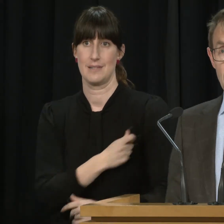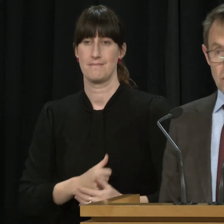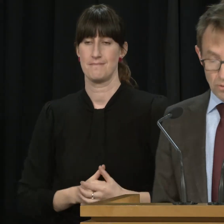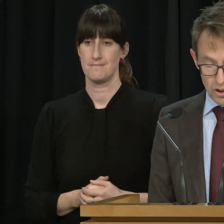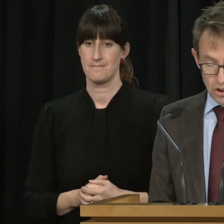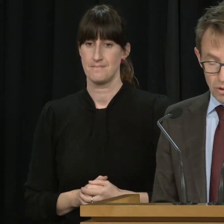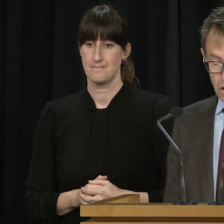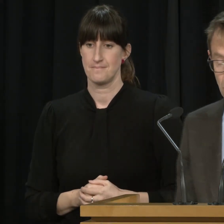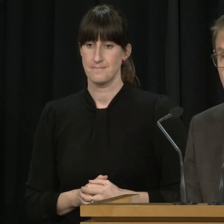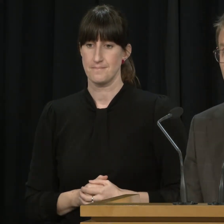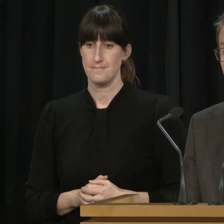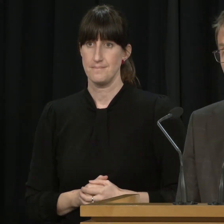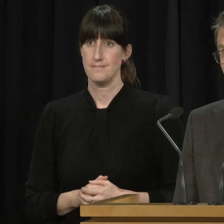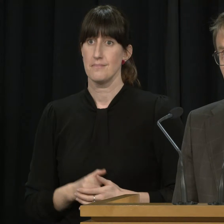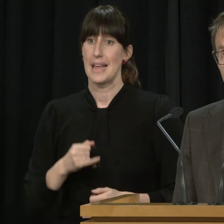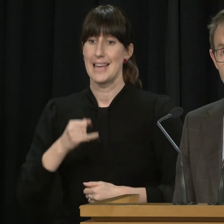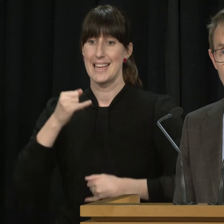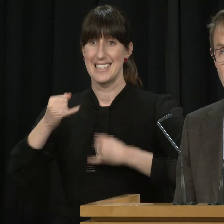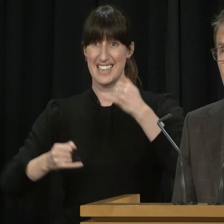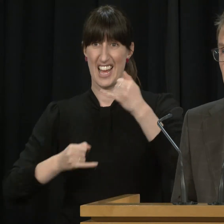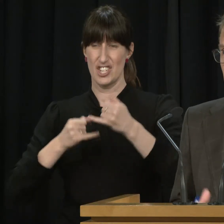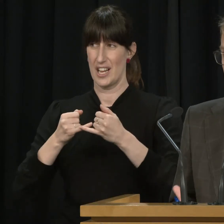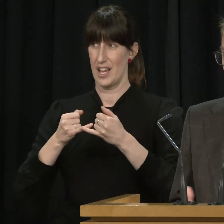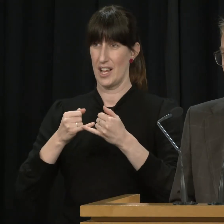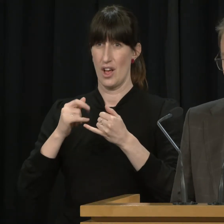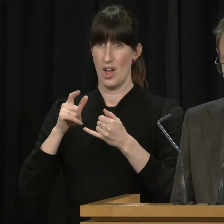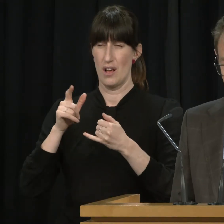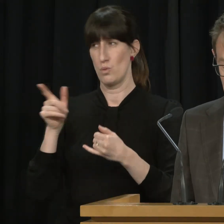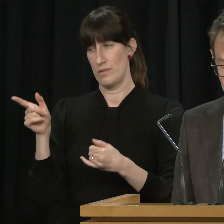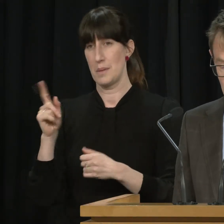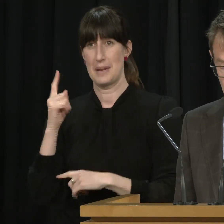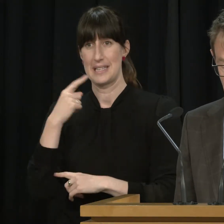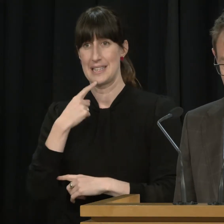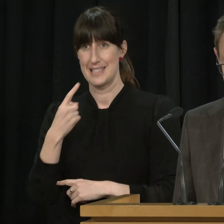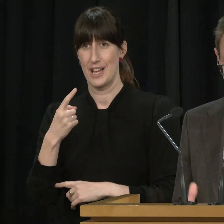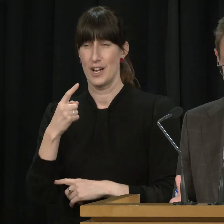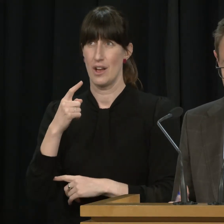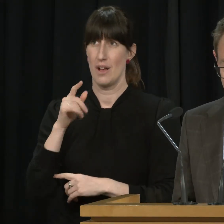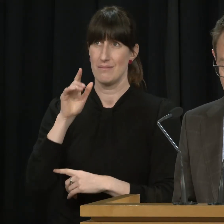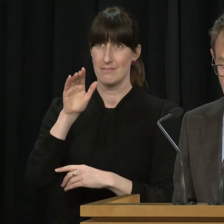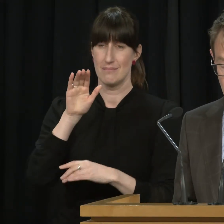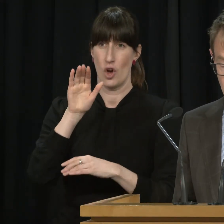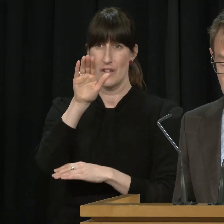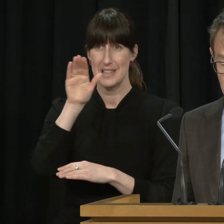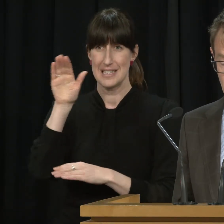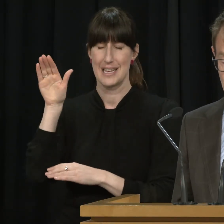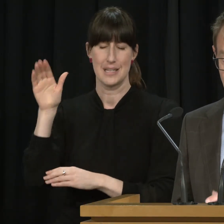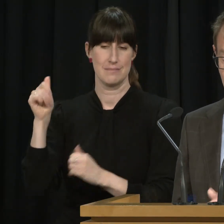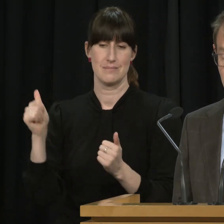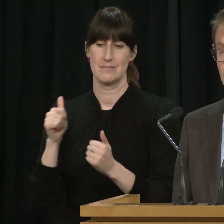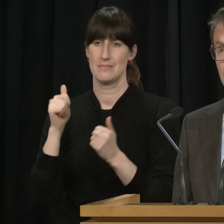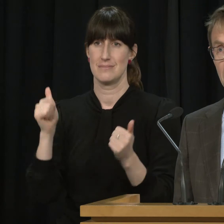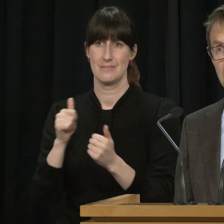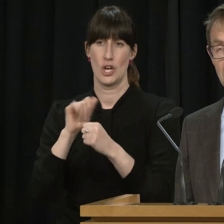The international situation, of course, as the Minister's alluded to, continues to be of concern. There was an increase of 18% in the